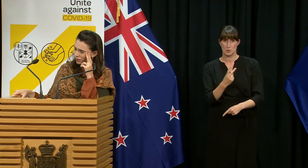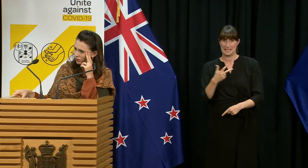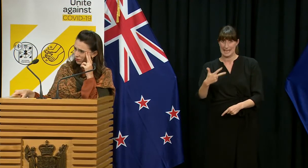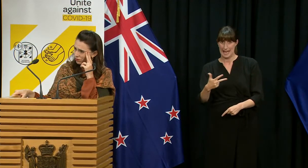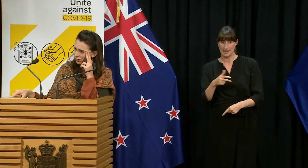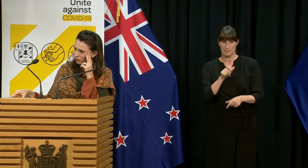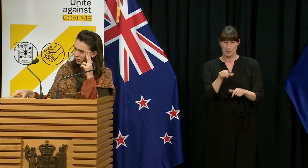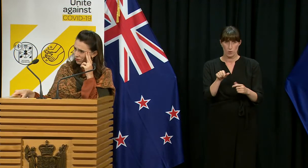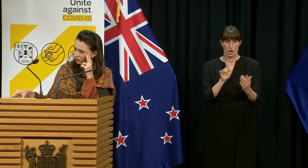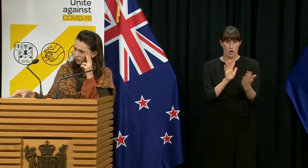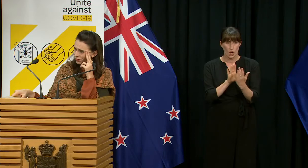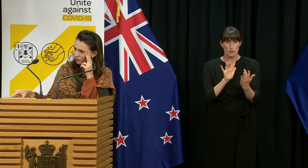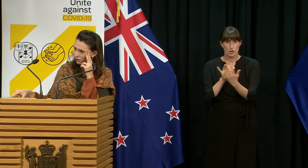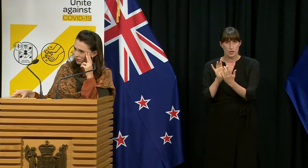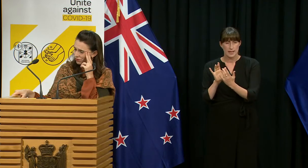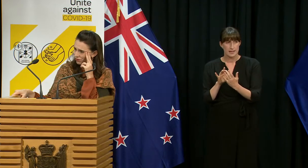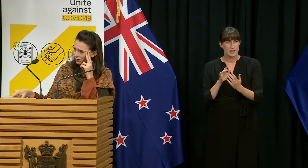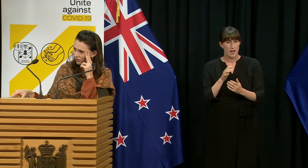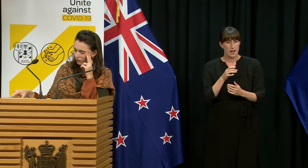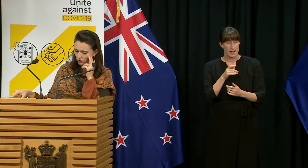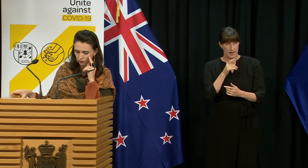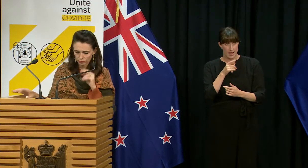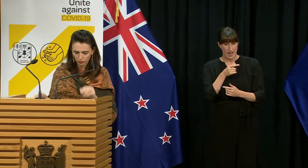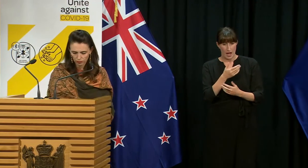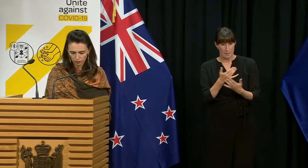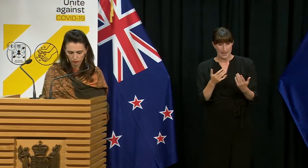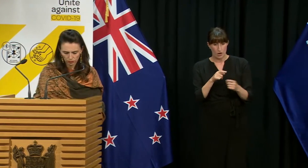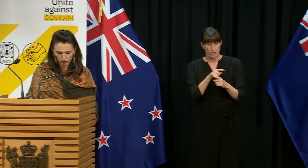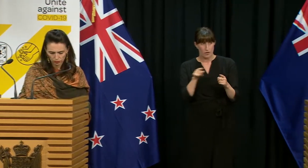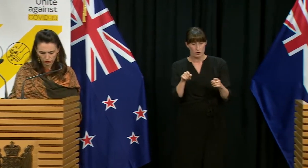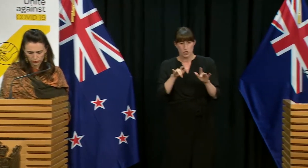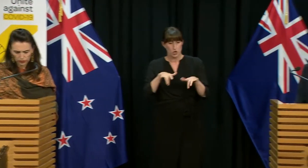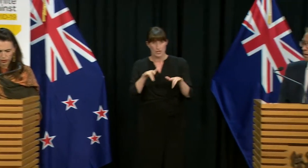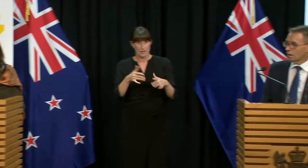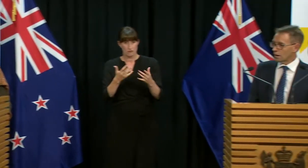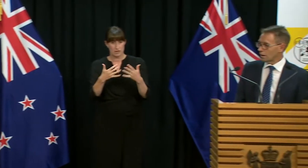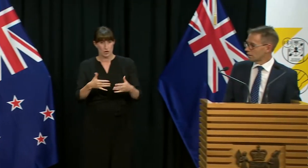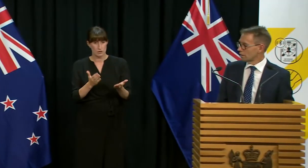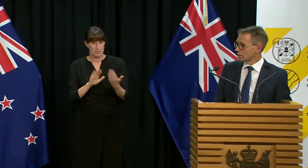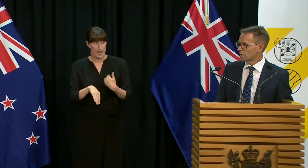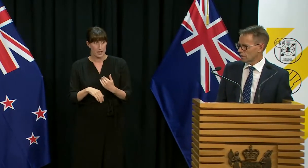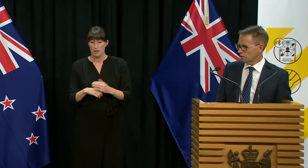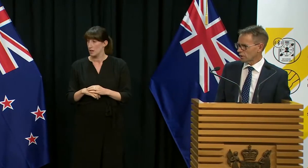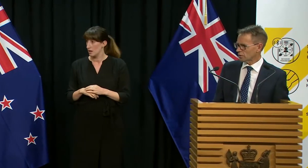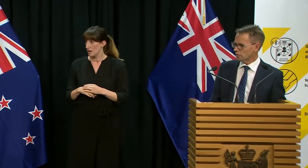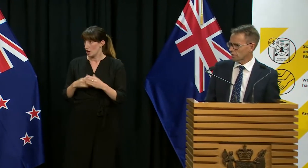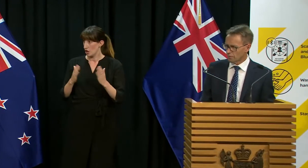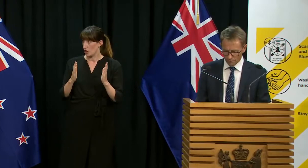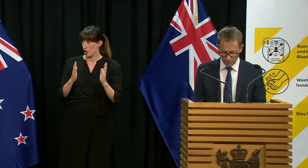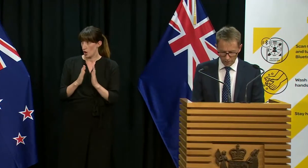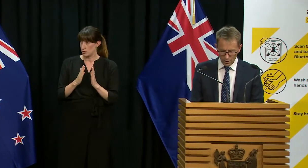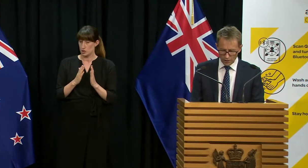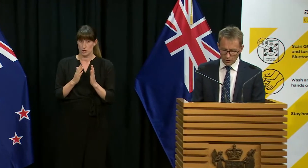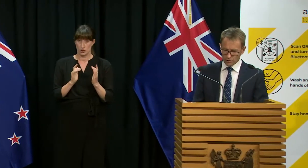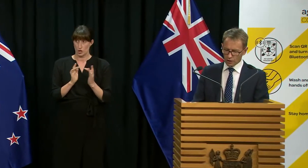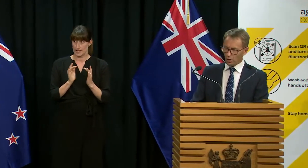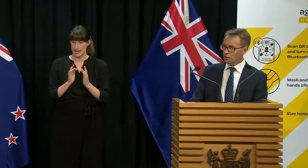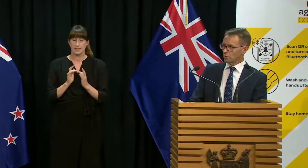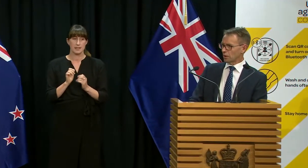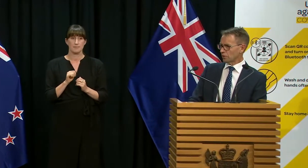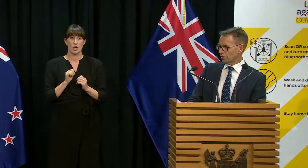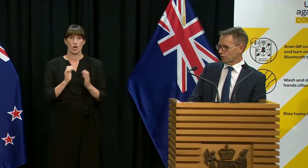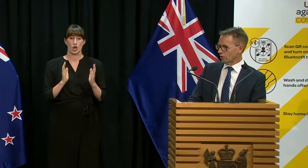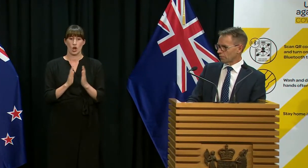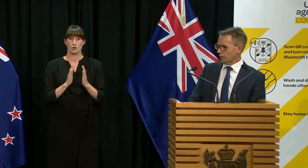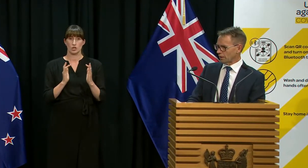3 cases. How many of those test results have not come back yet? Of the close contacts? Of the close contacts. Yes, the